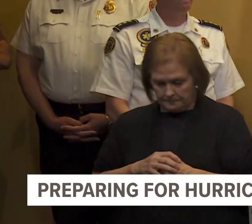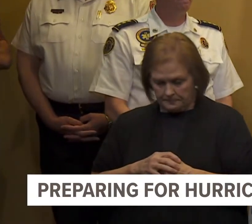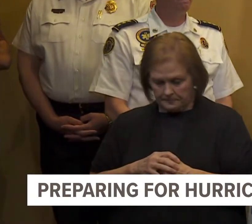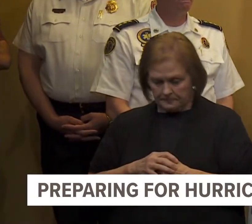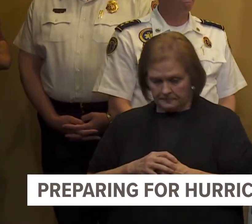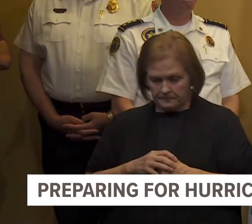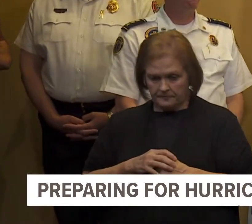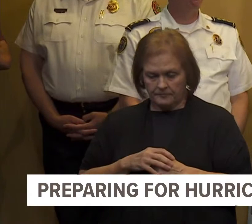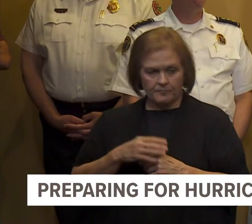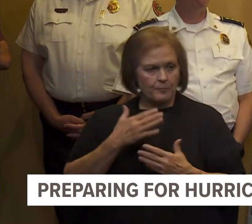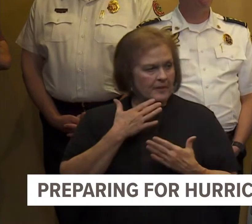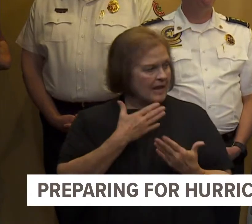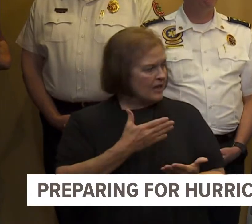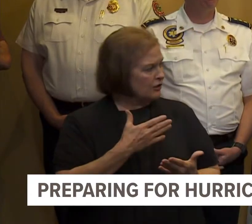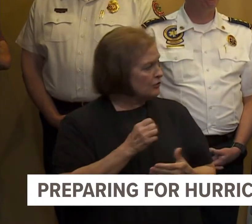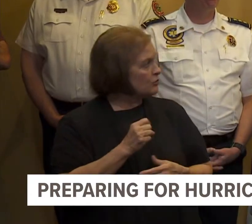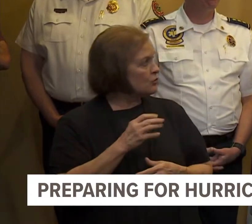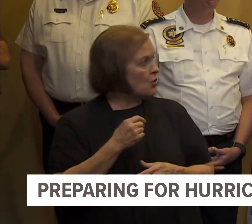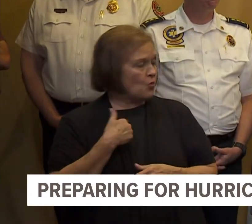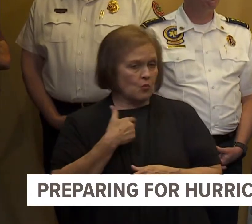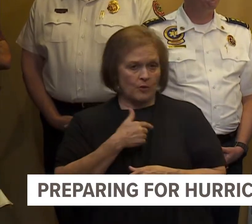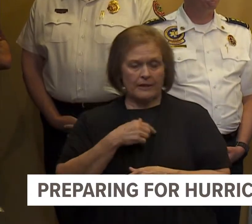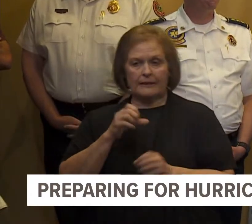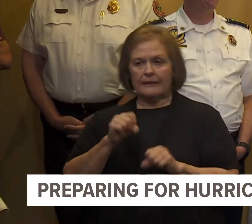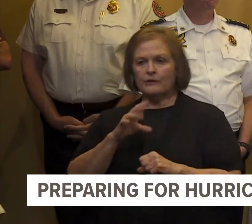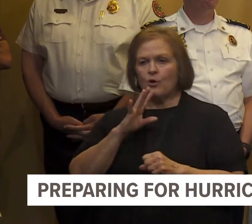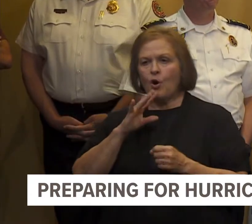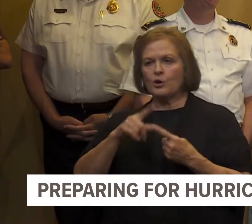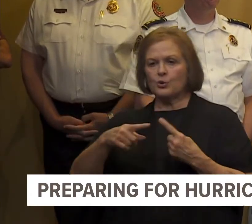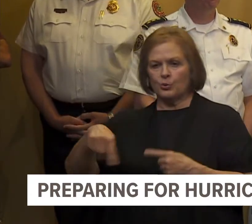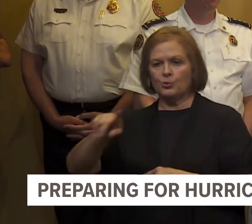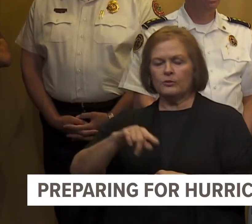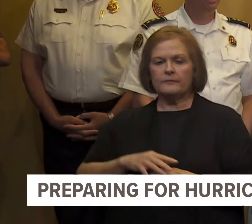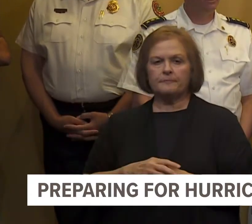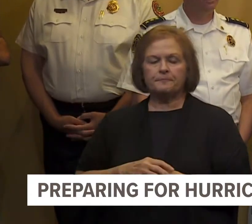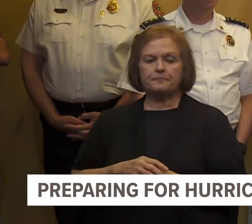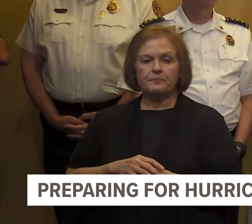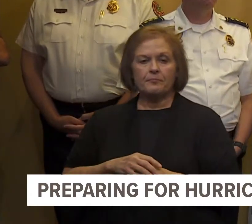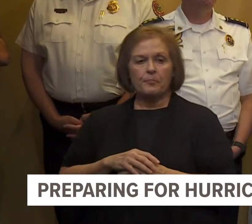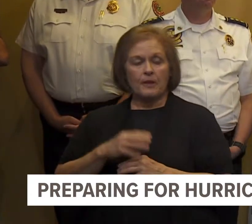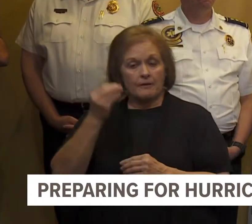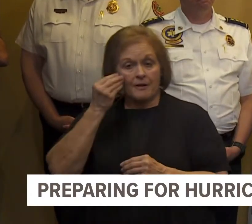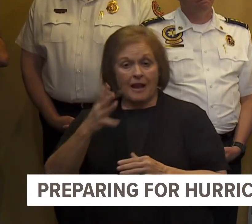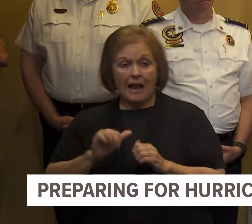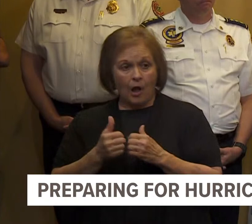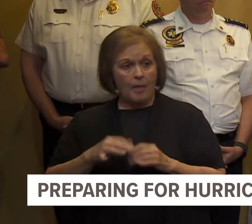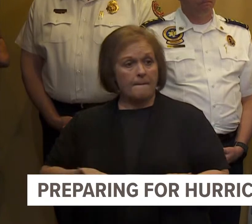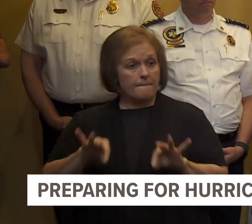Thank you, Madam Mayor, for putting this together so we can speak directly to the community on how important this is. We want to get the message